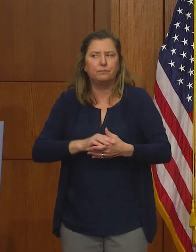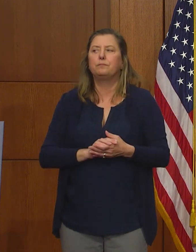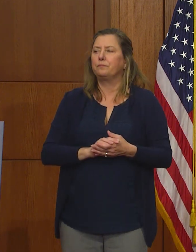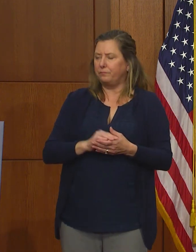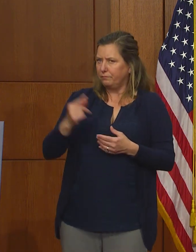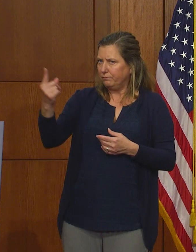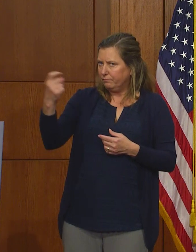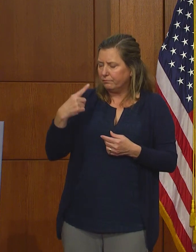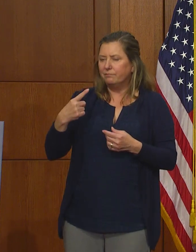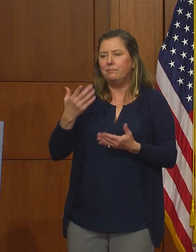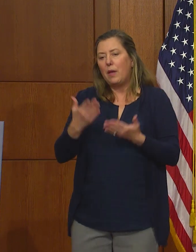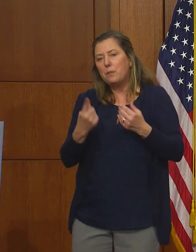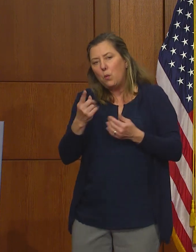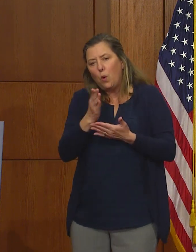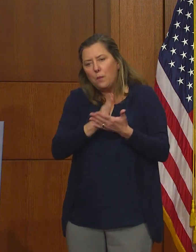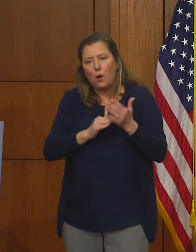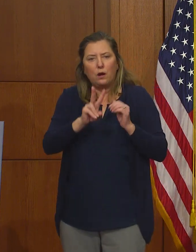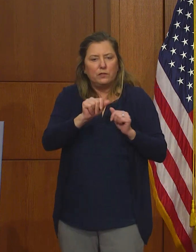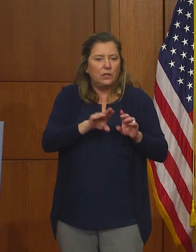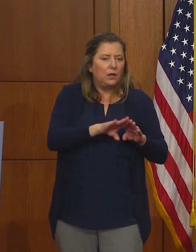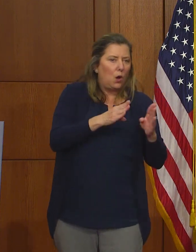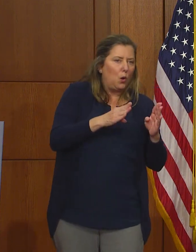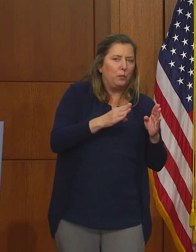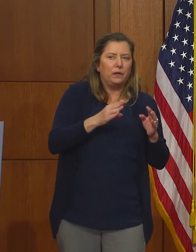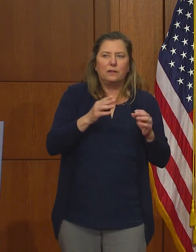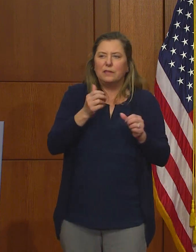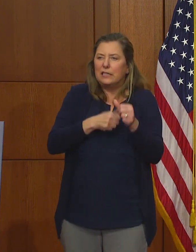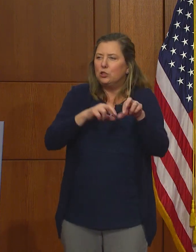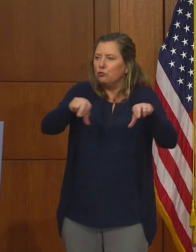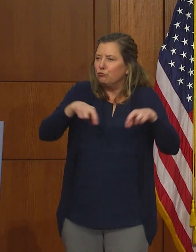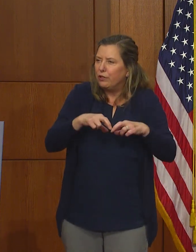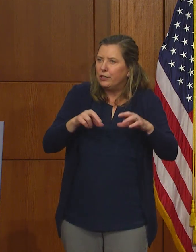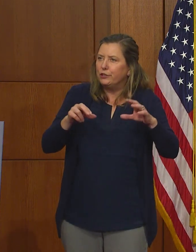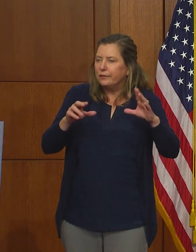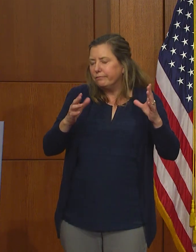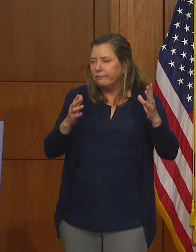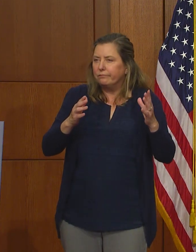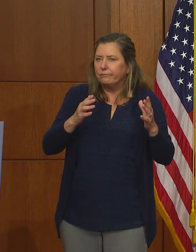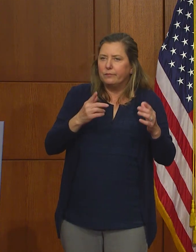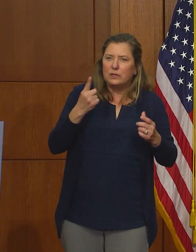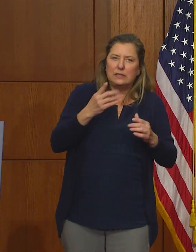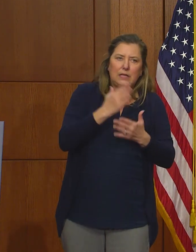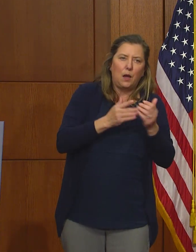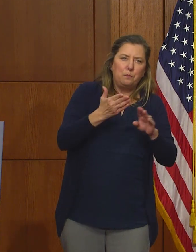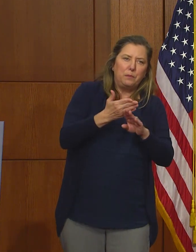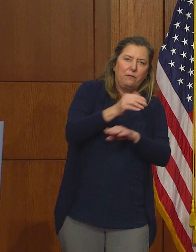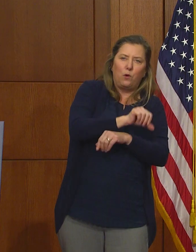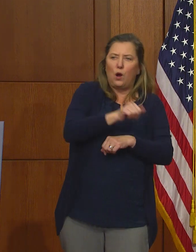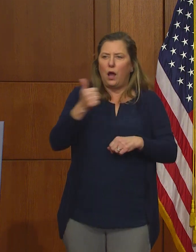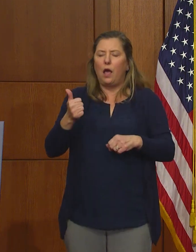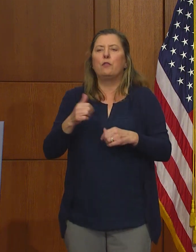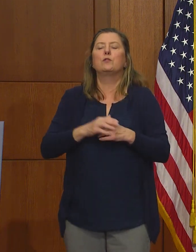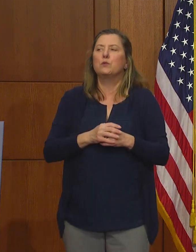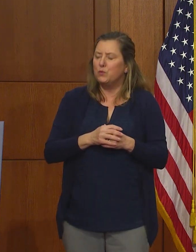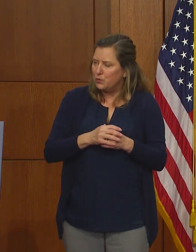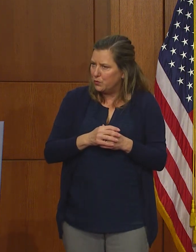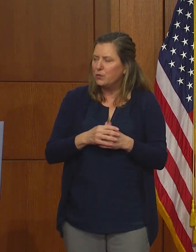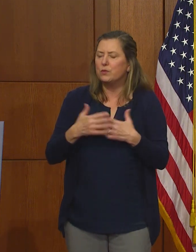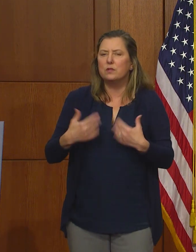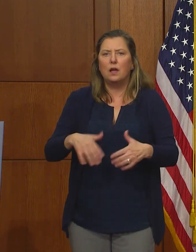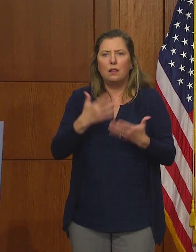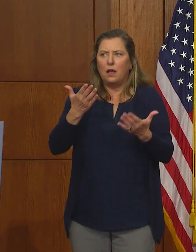about opening up certain parts of Virginia by region earlier than other parts. And we've gotten a lot of really good